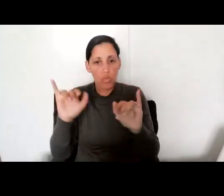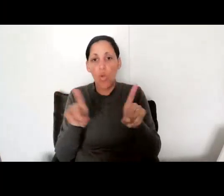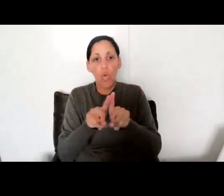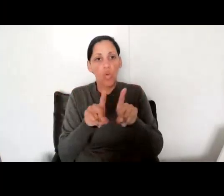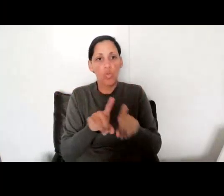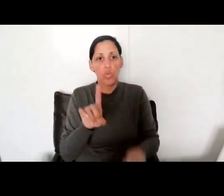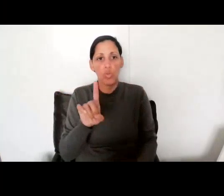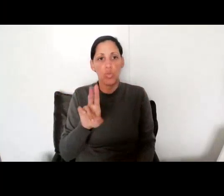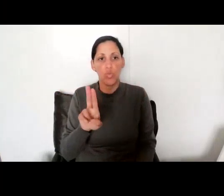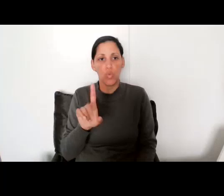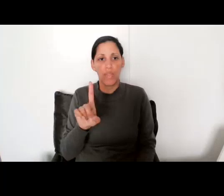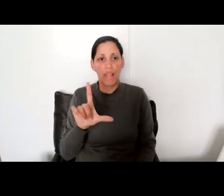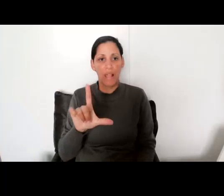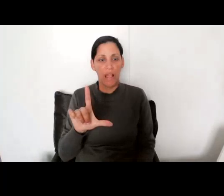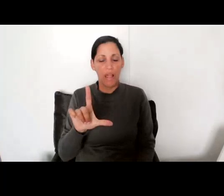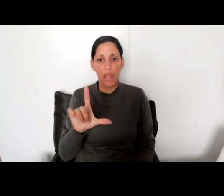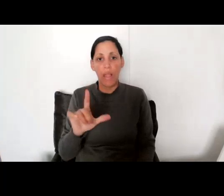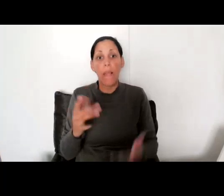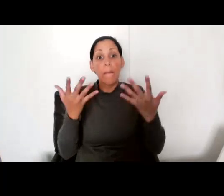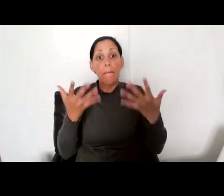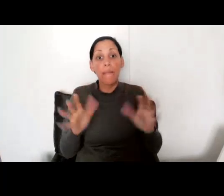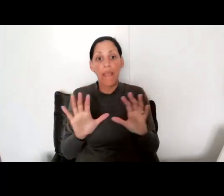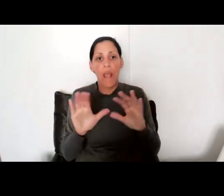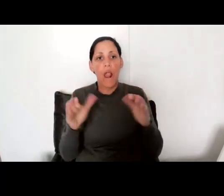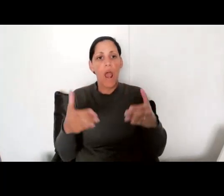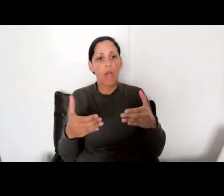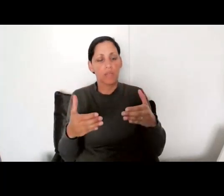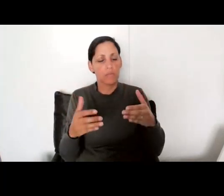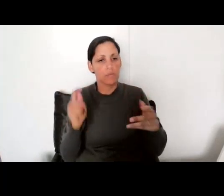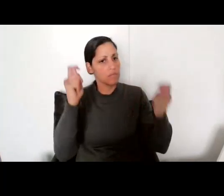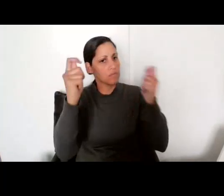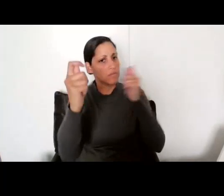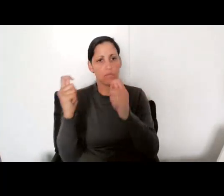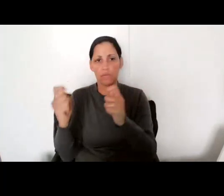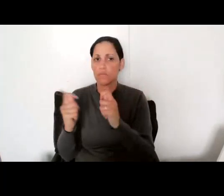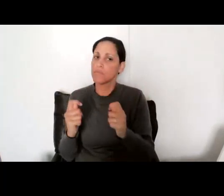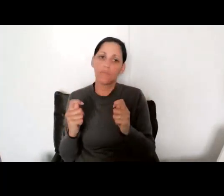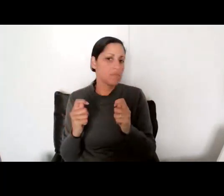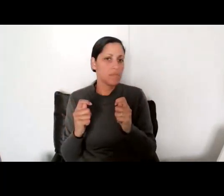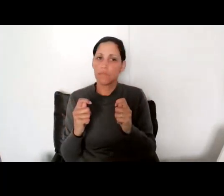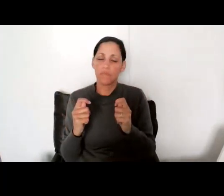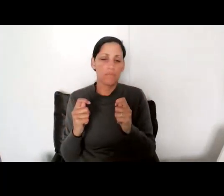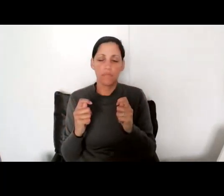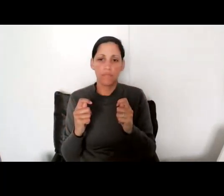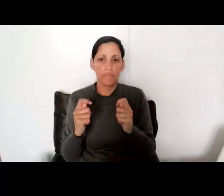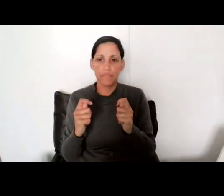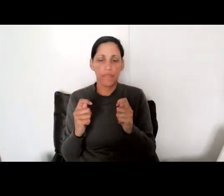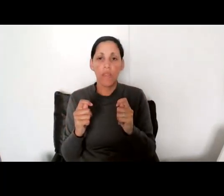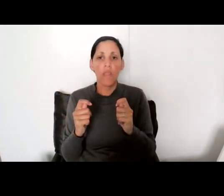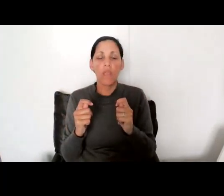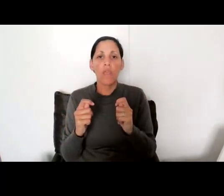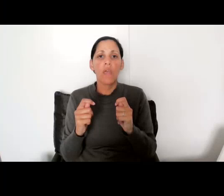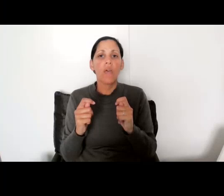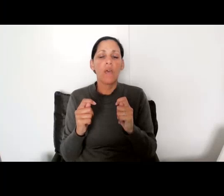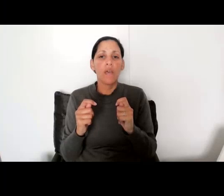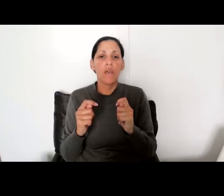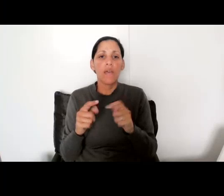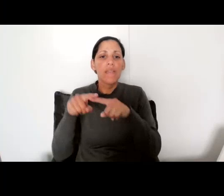just classroom adaptations. It really also depends on the